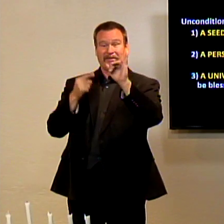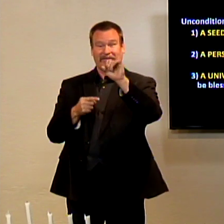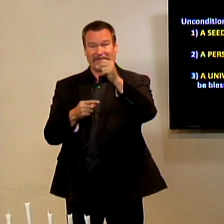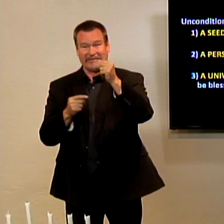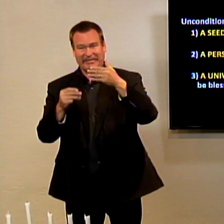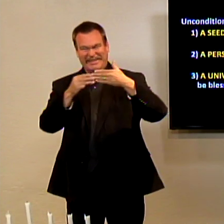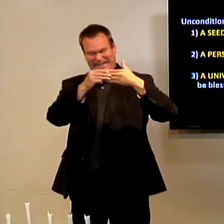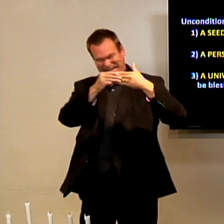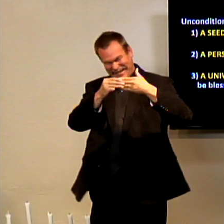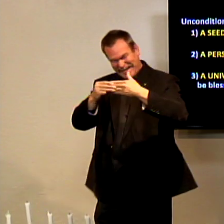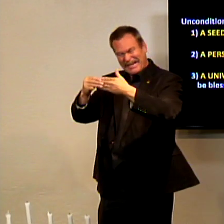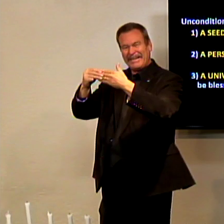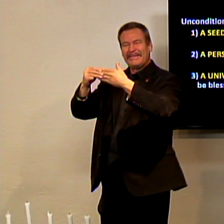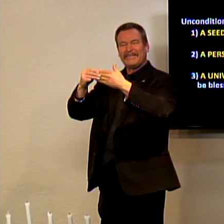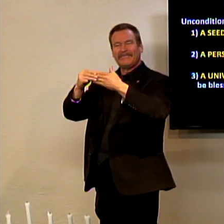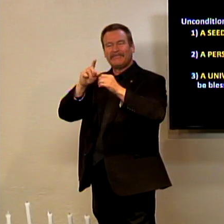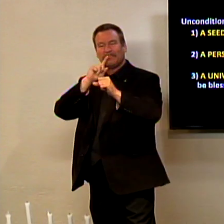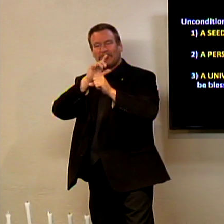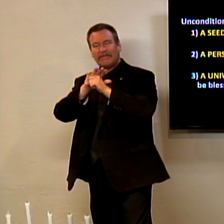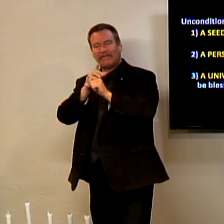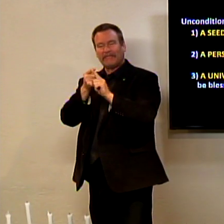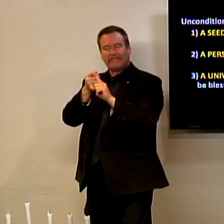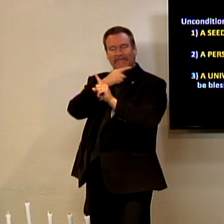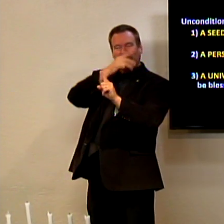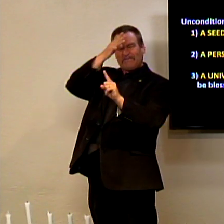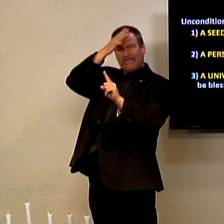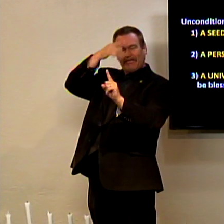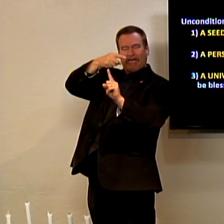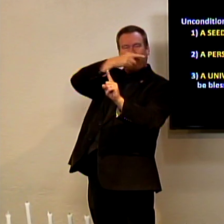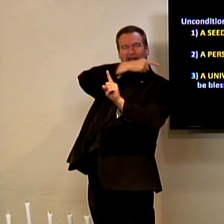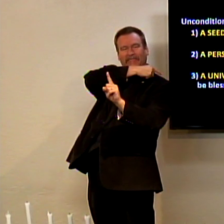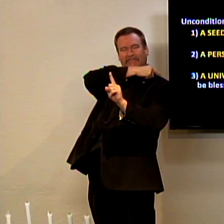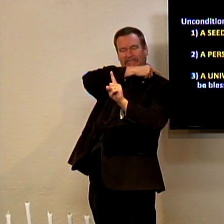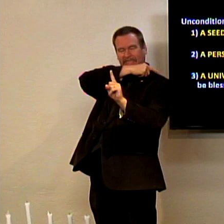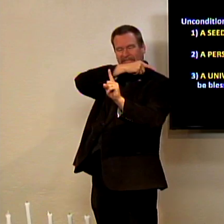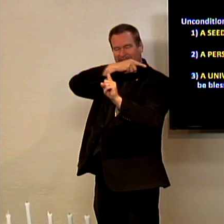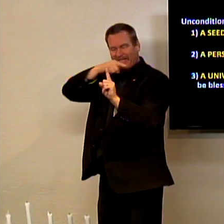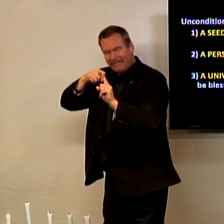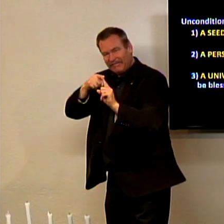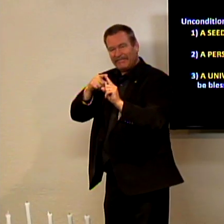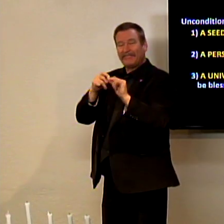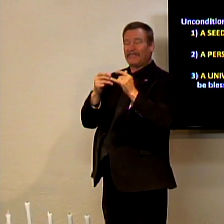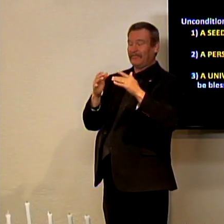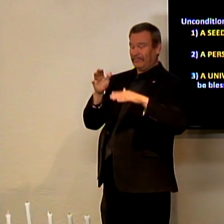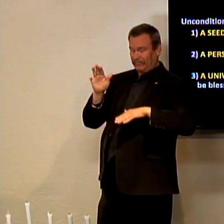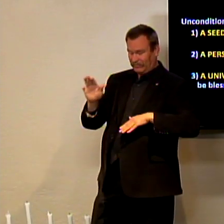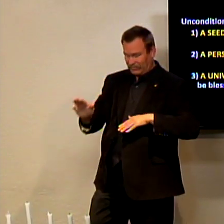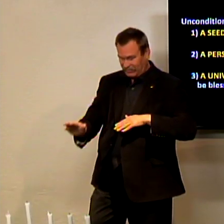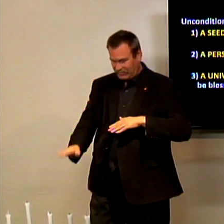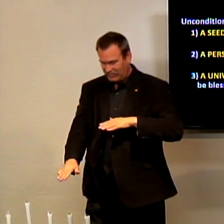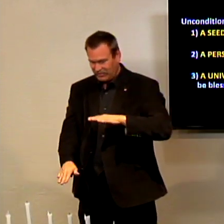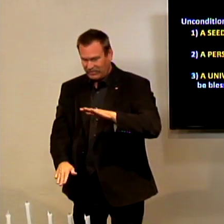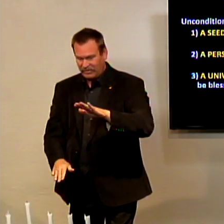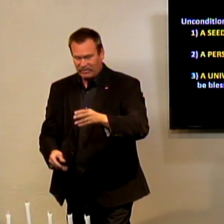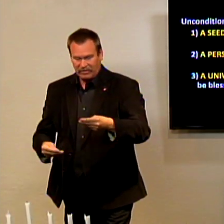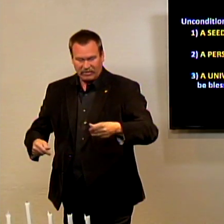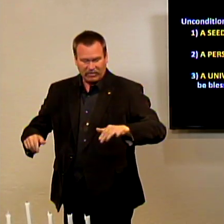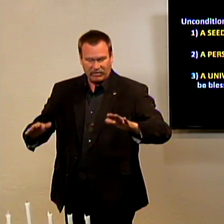blessings that were given all of that time ago. So we see how the leadership